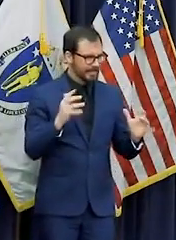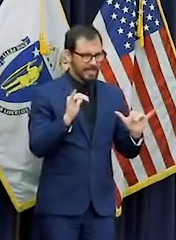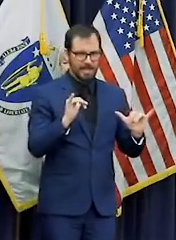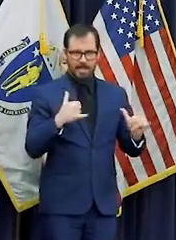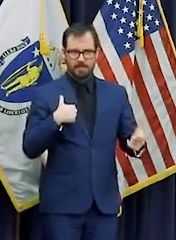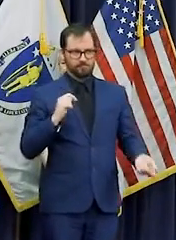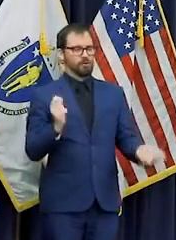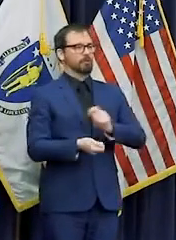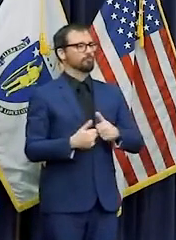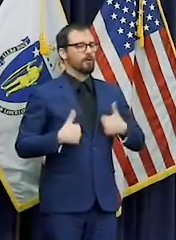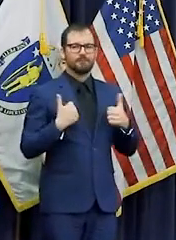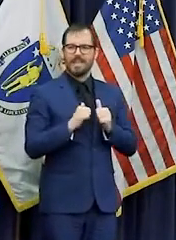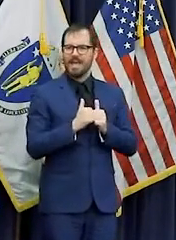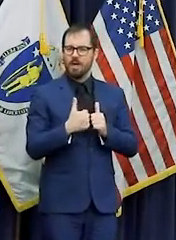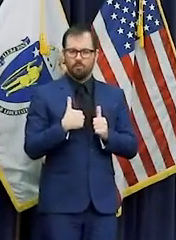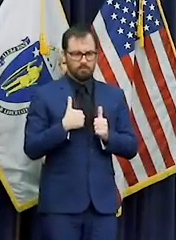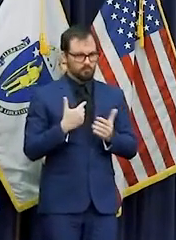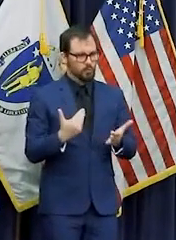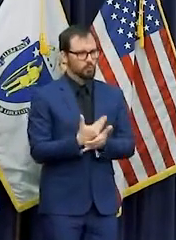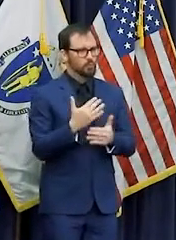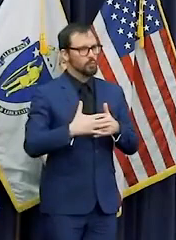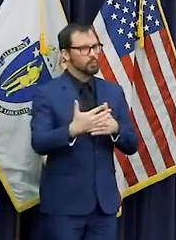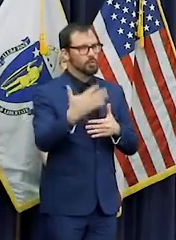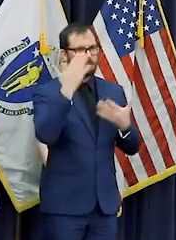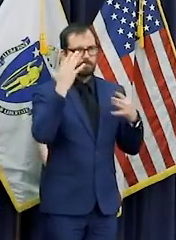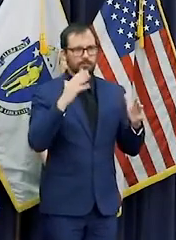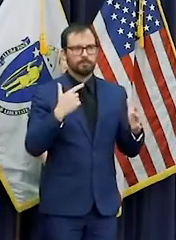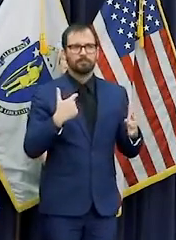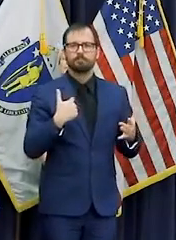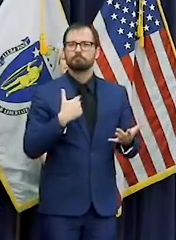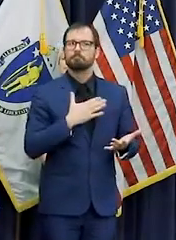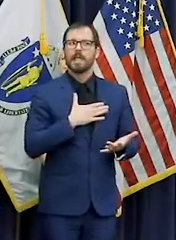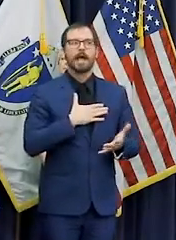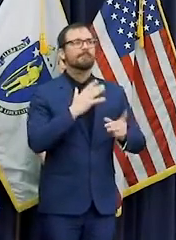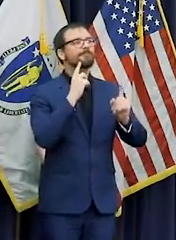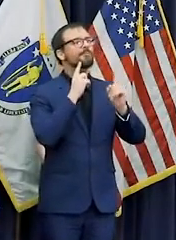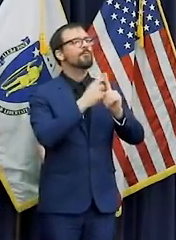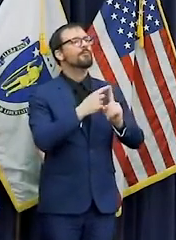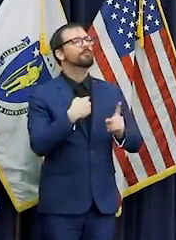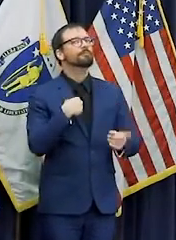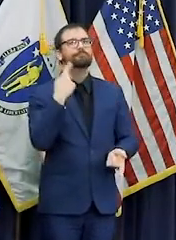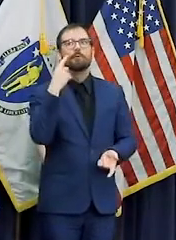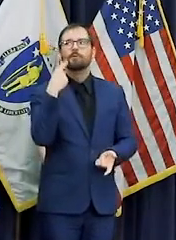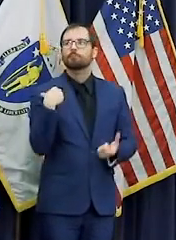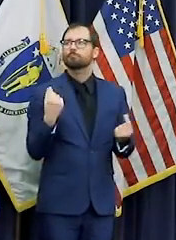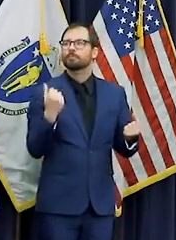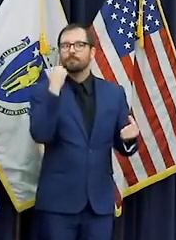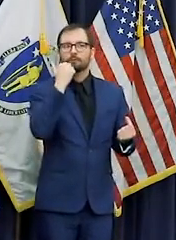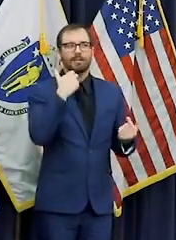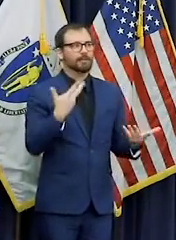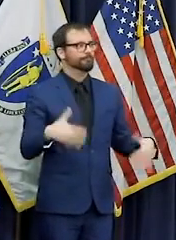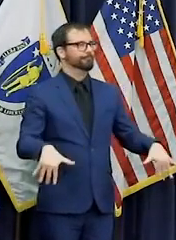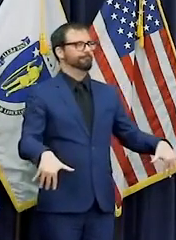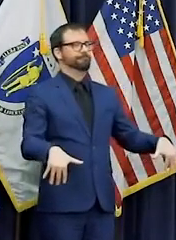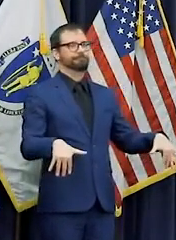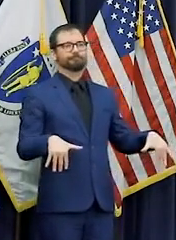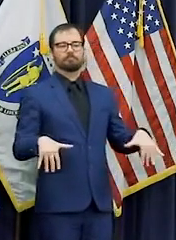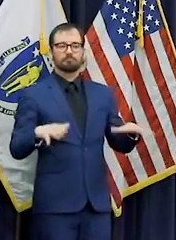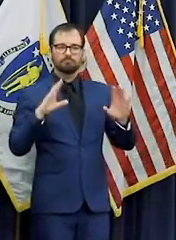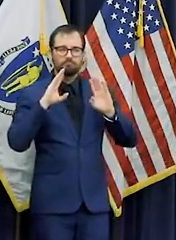us. Purpose is what fills our souls. Many feel lost, and I can see why.